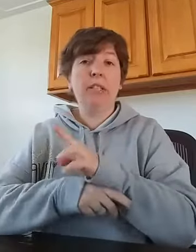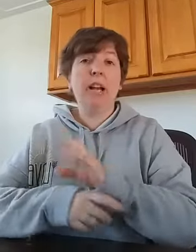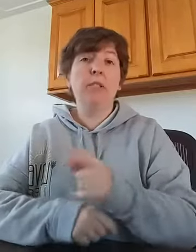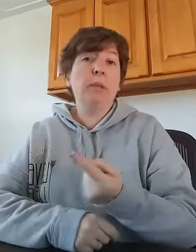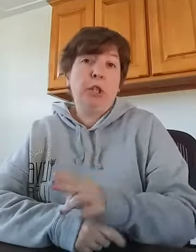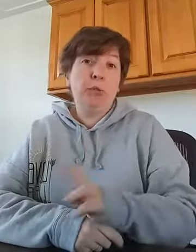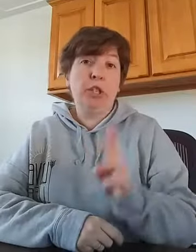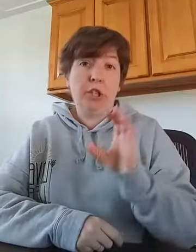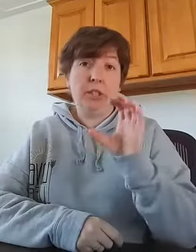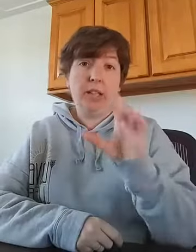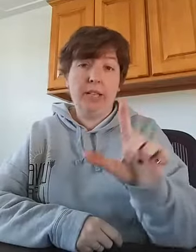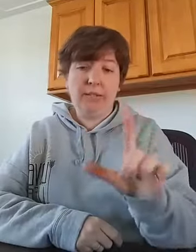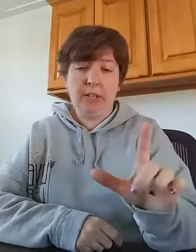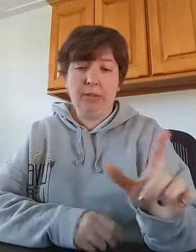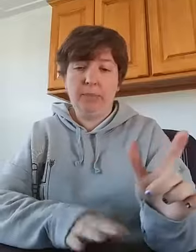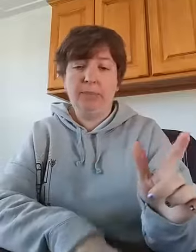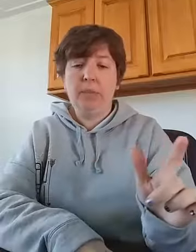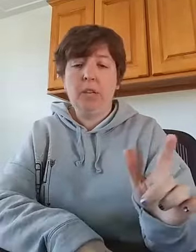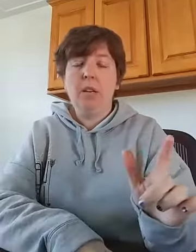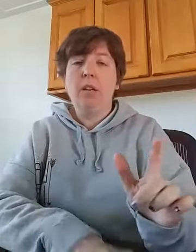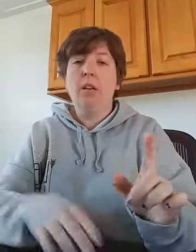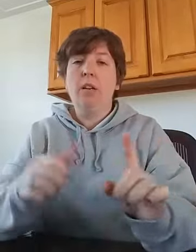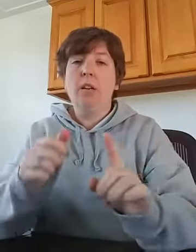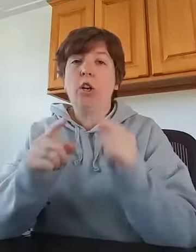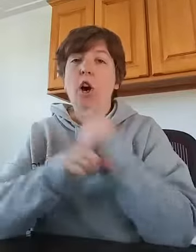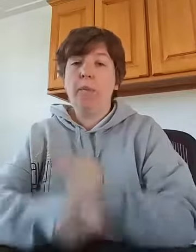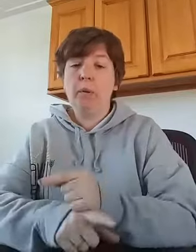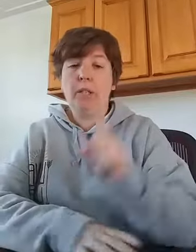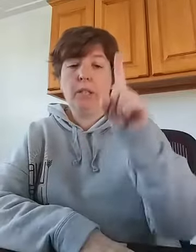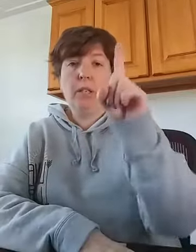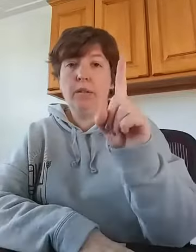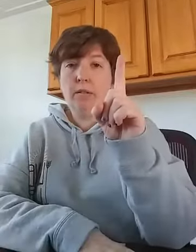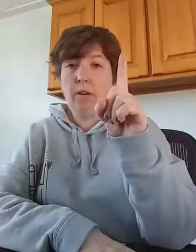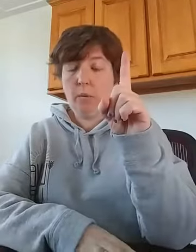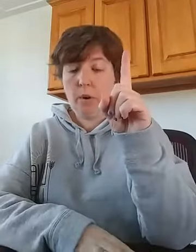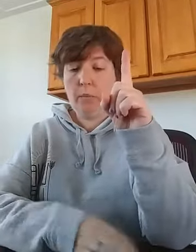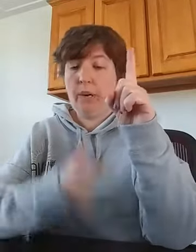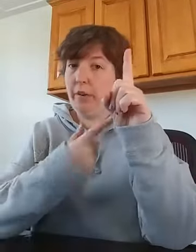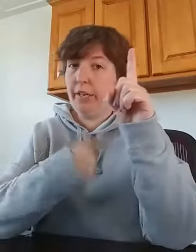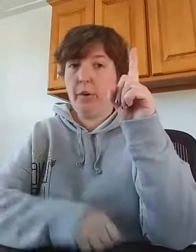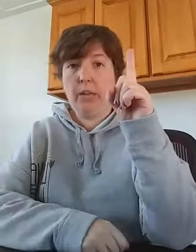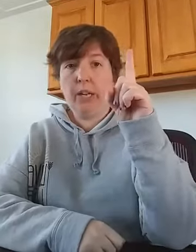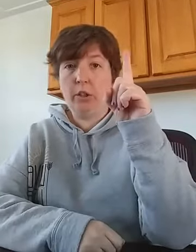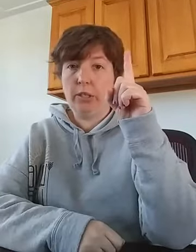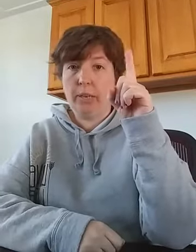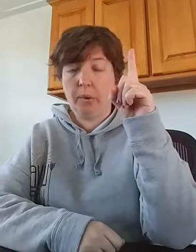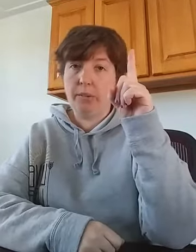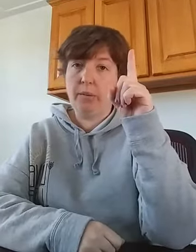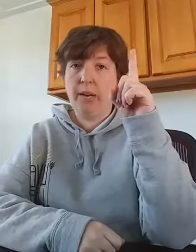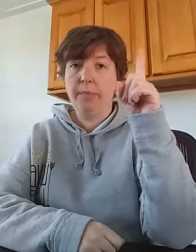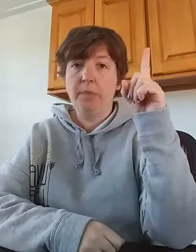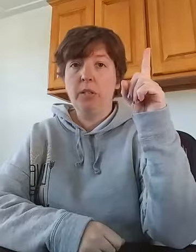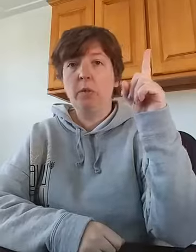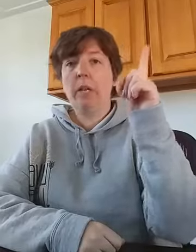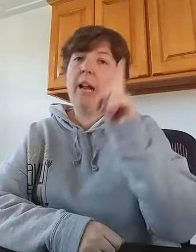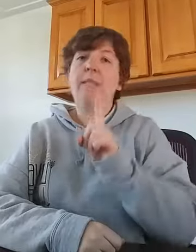signs, but using just the classifiers. Common ones are one. We already know that it looks like a person, right? So we could have a